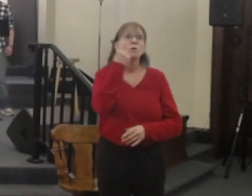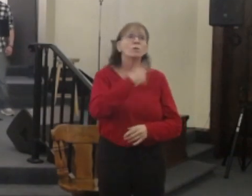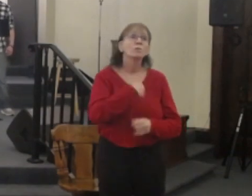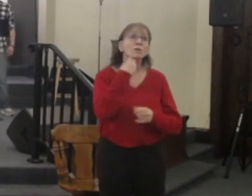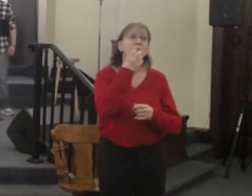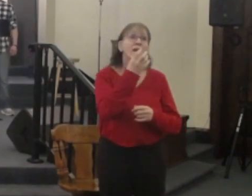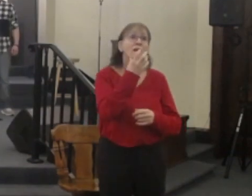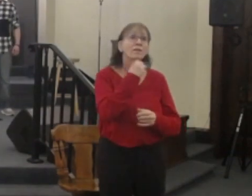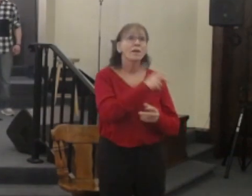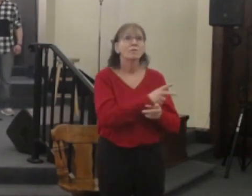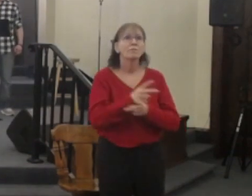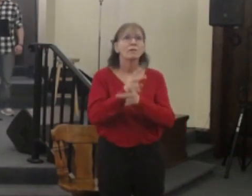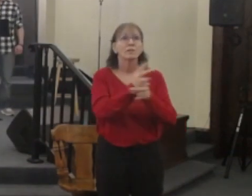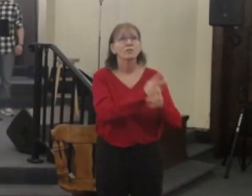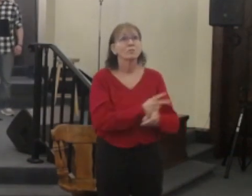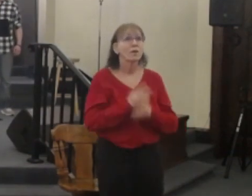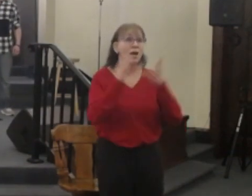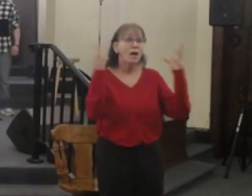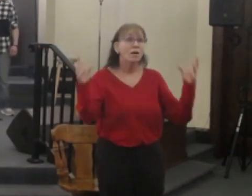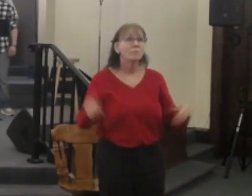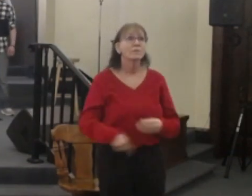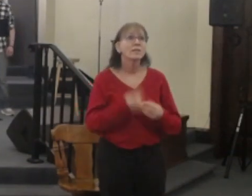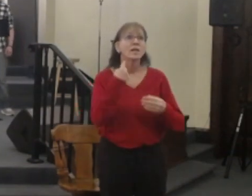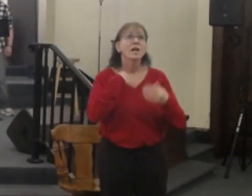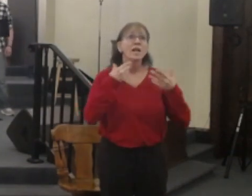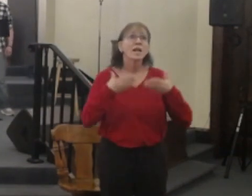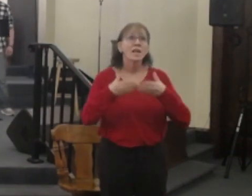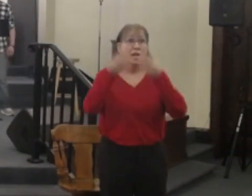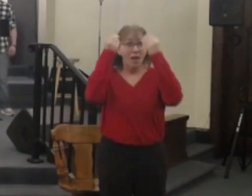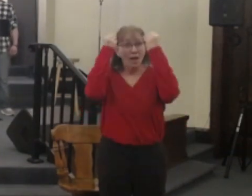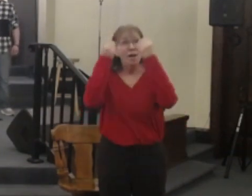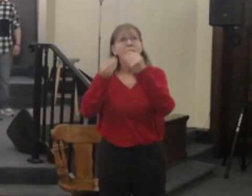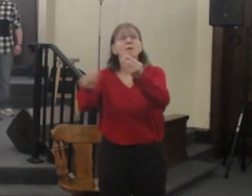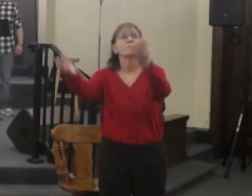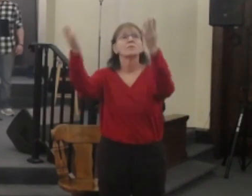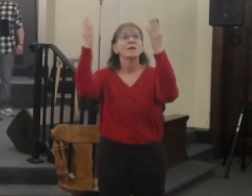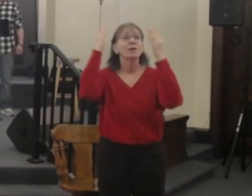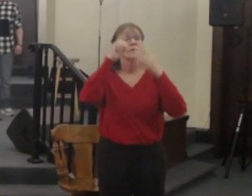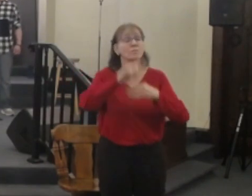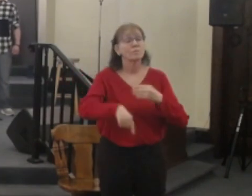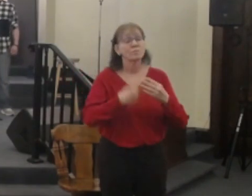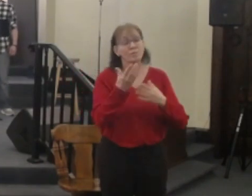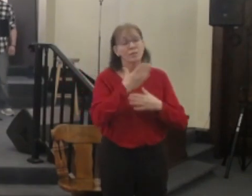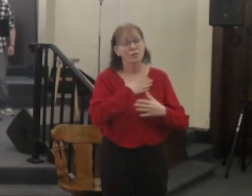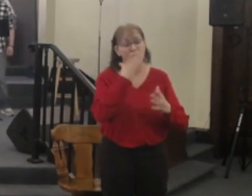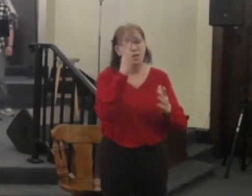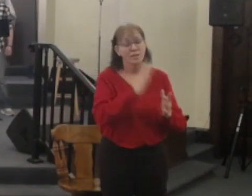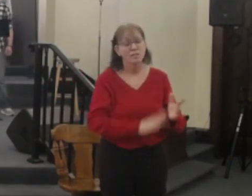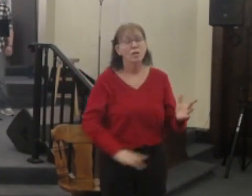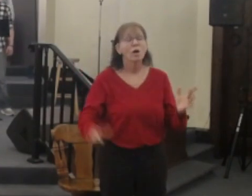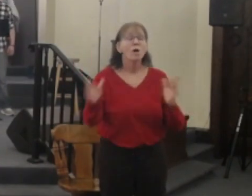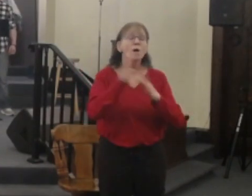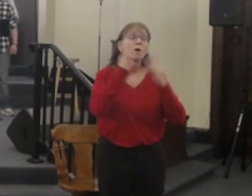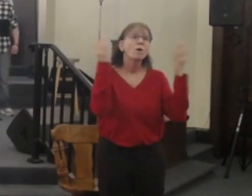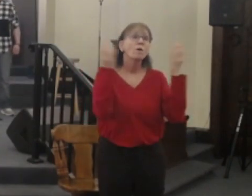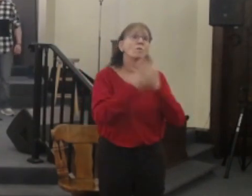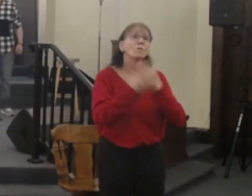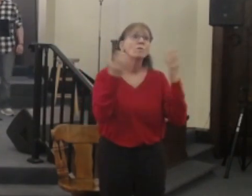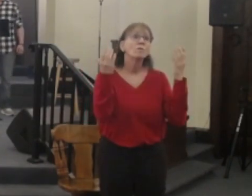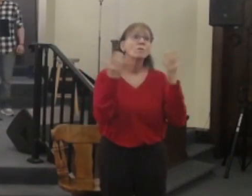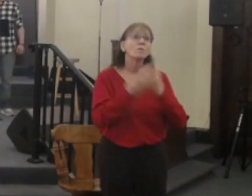Who would care that much about me? Let me tell you about my Jesus.